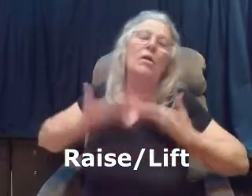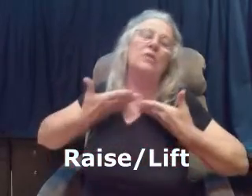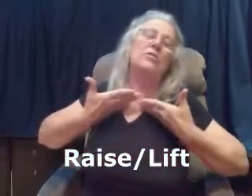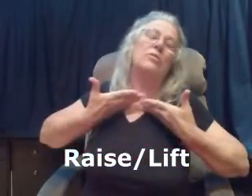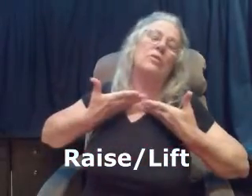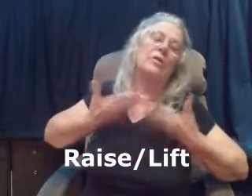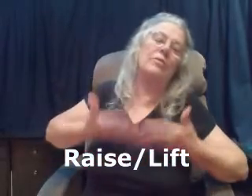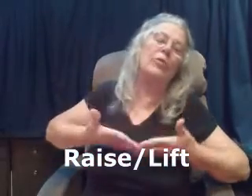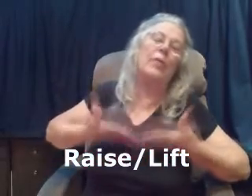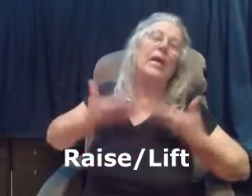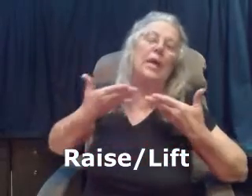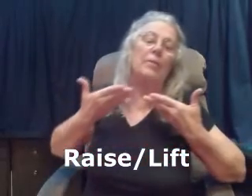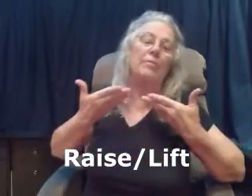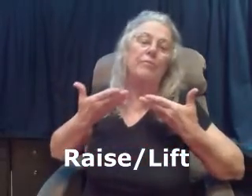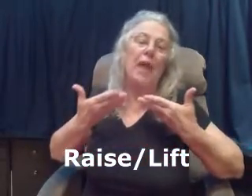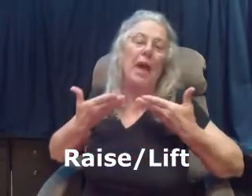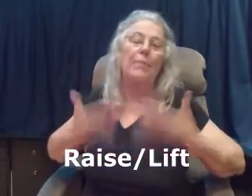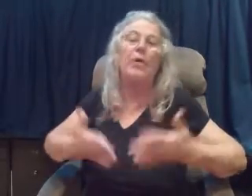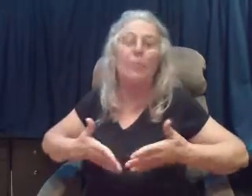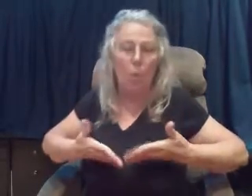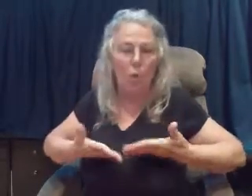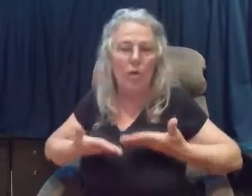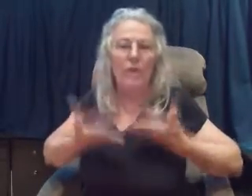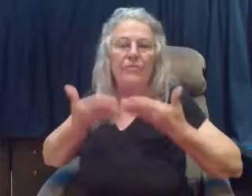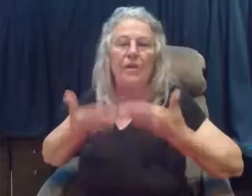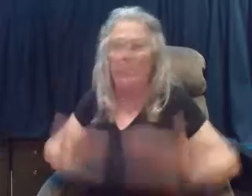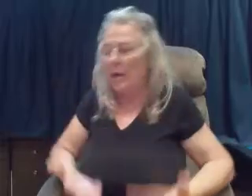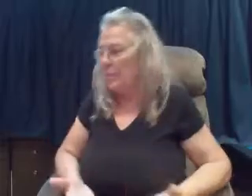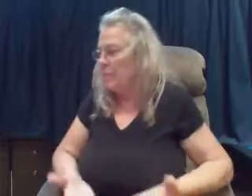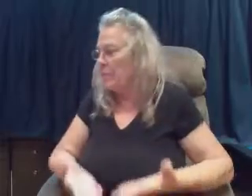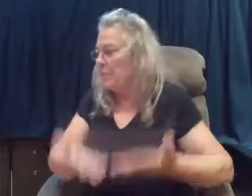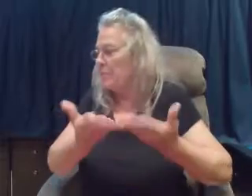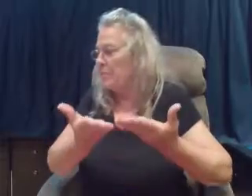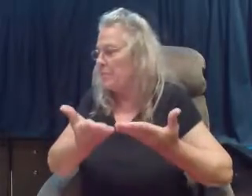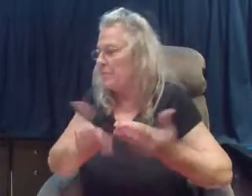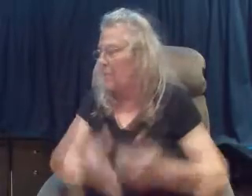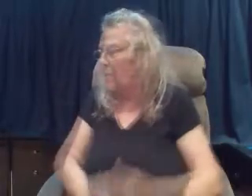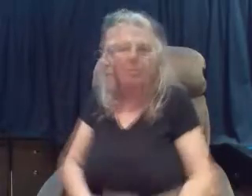hearts, or we're making them happier, but we're lifting them up.